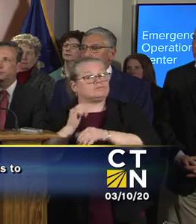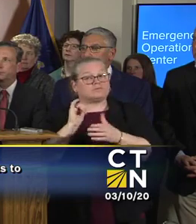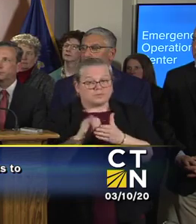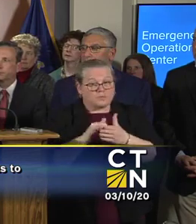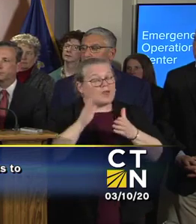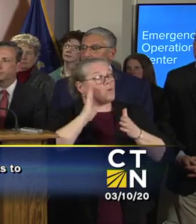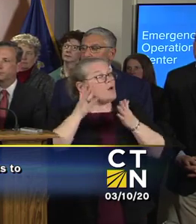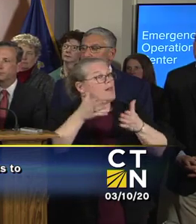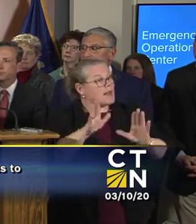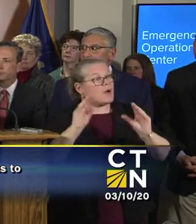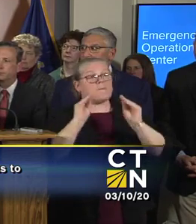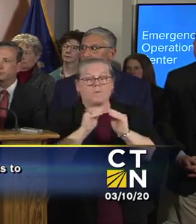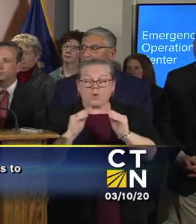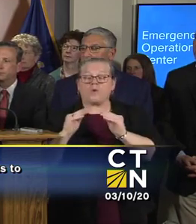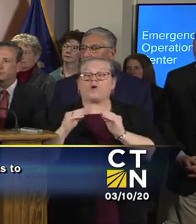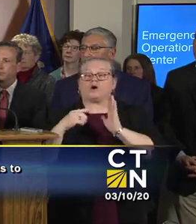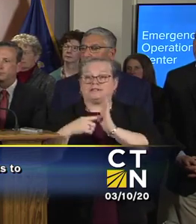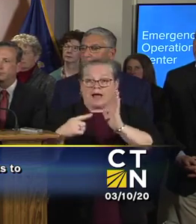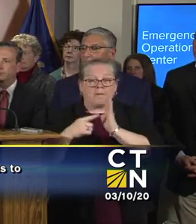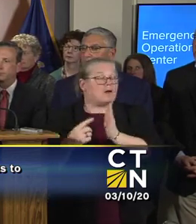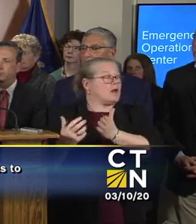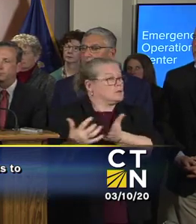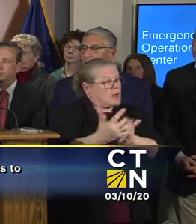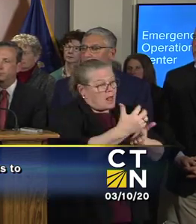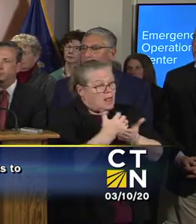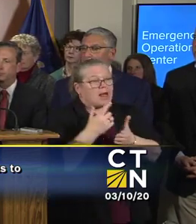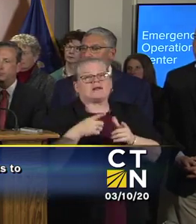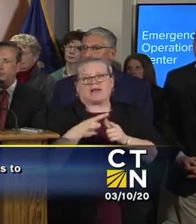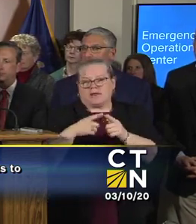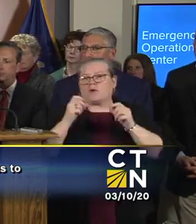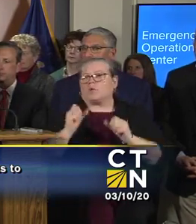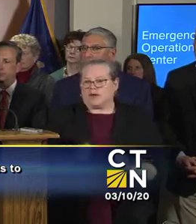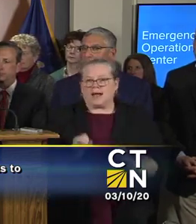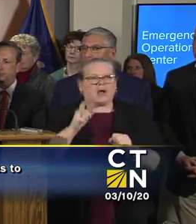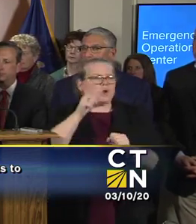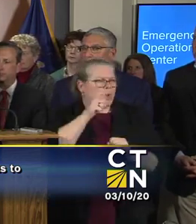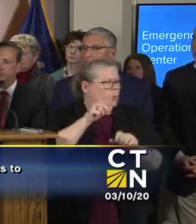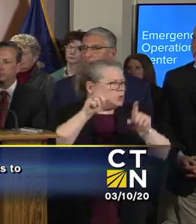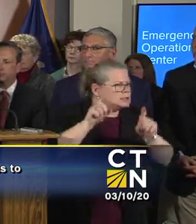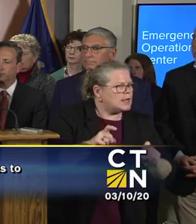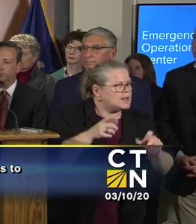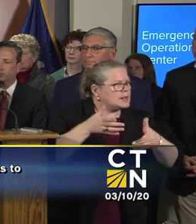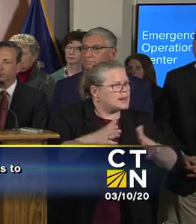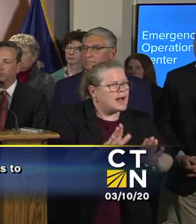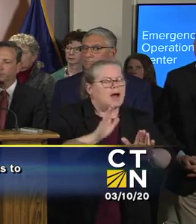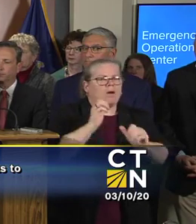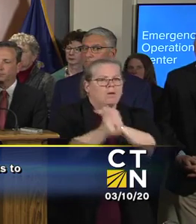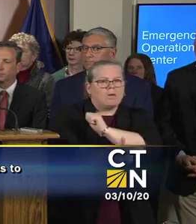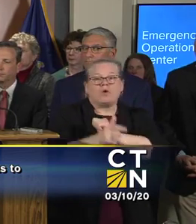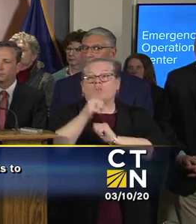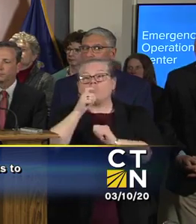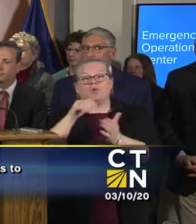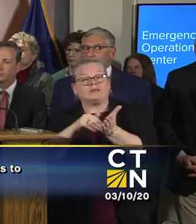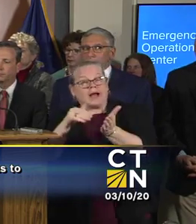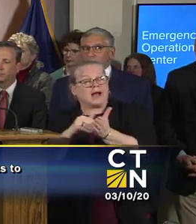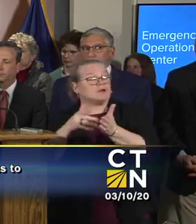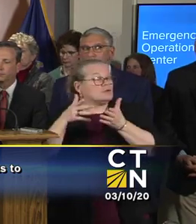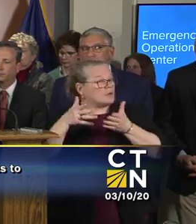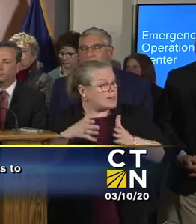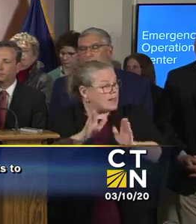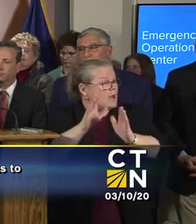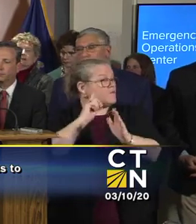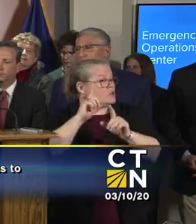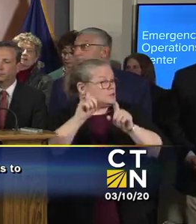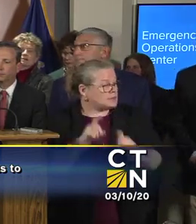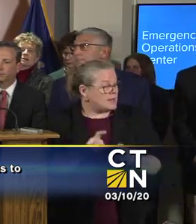give us the ability to open up the aperture of who's allowed to be tested, who can be approved through their doctor and through the Public Health Department. And then